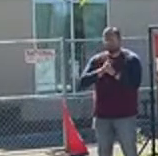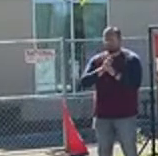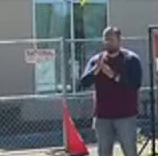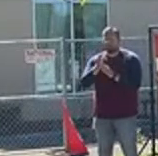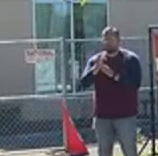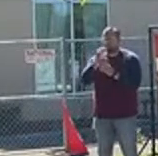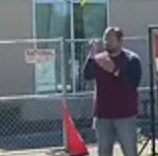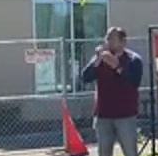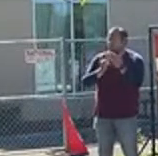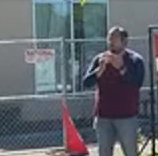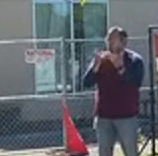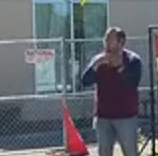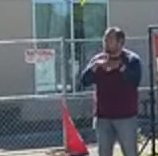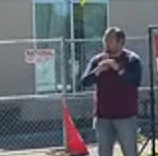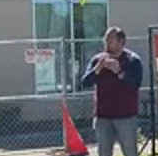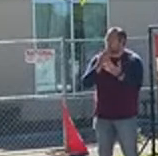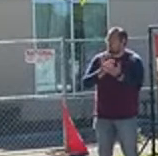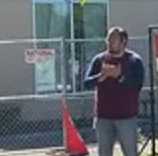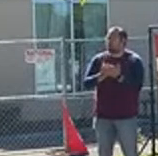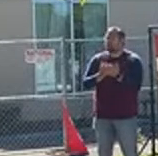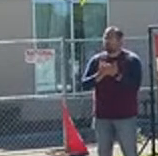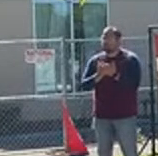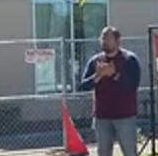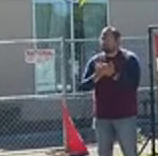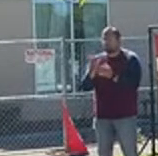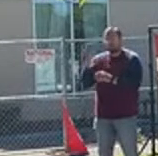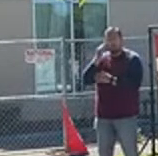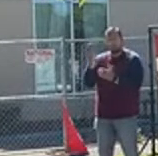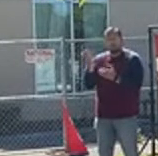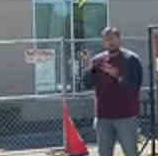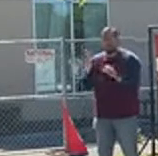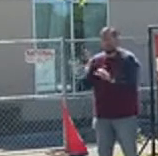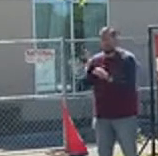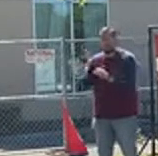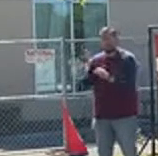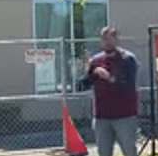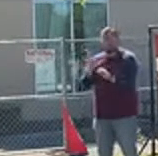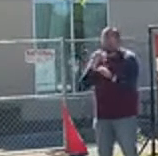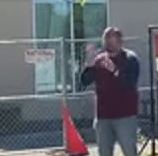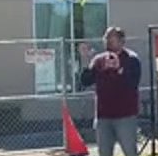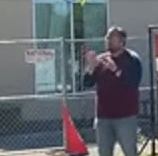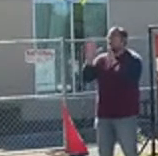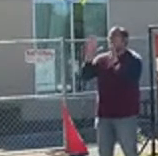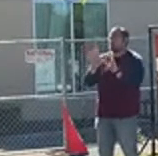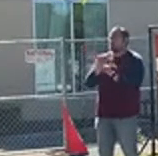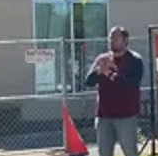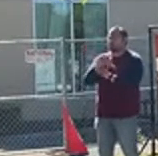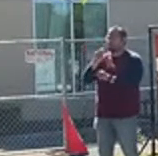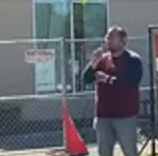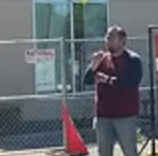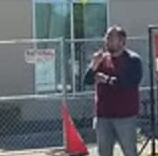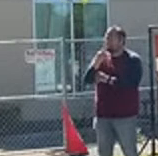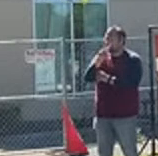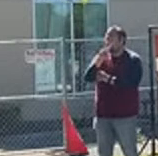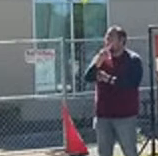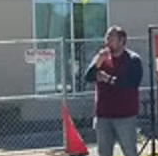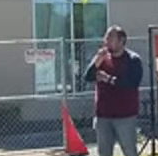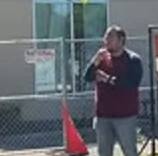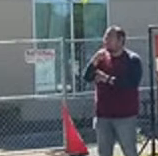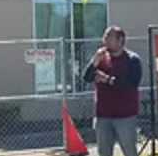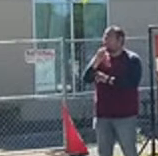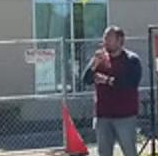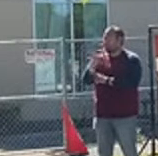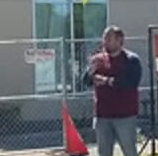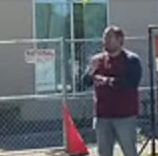well coordinated. They're on top of their game, and they're doing a fantastic job. So Dan Vasquez, you deserve another